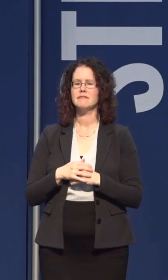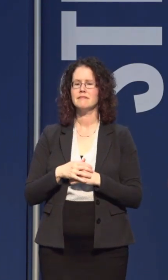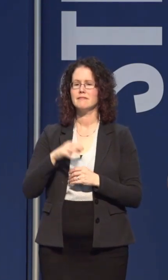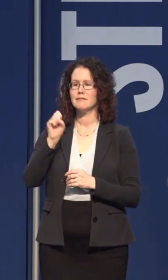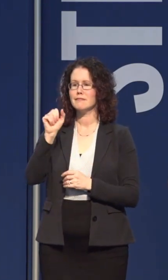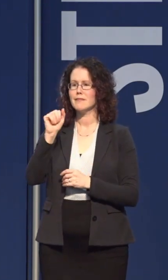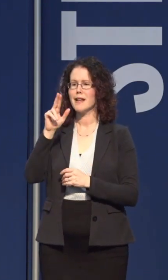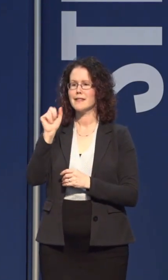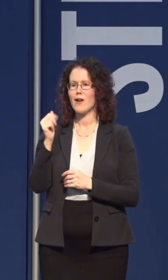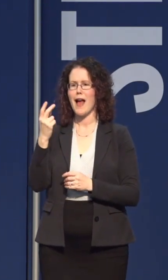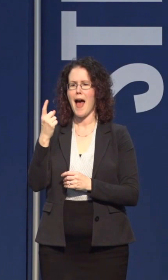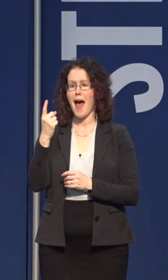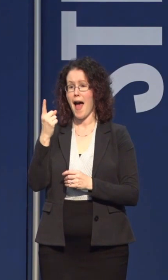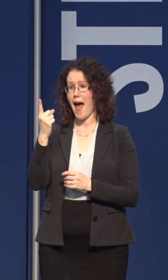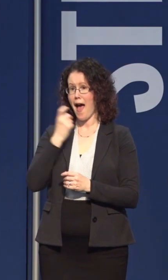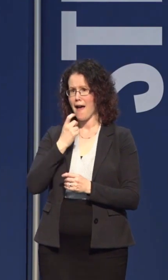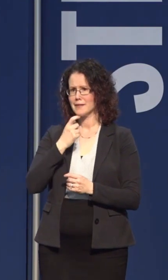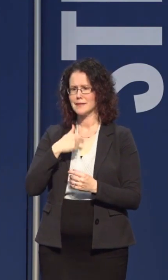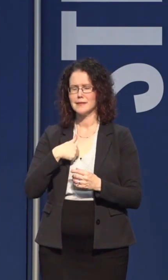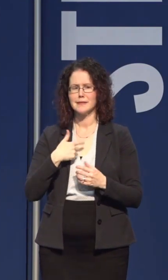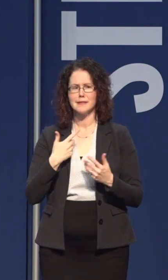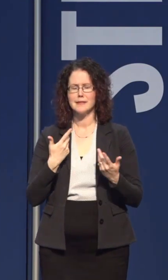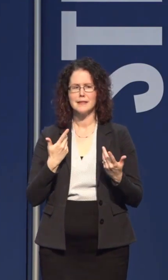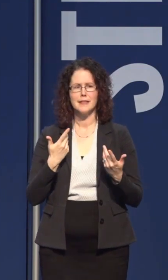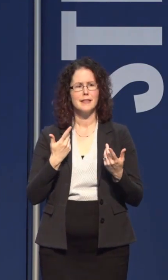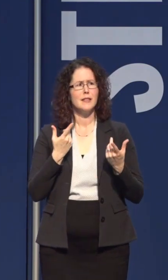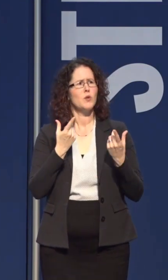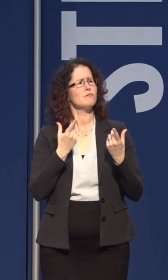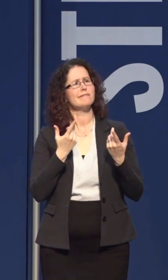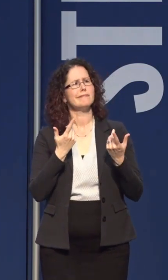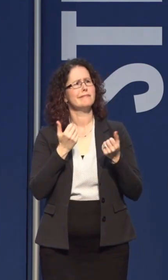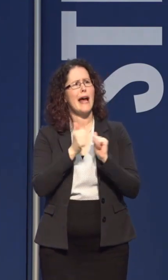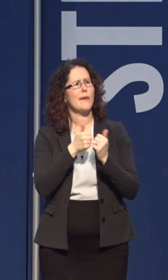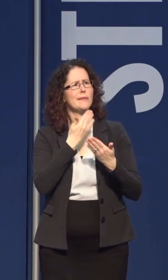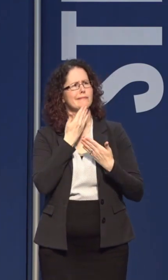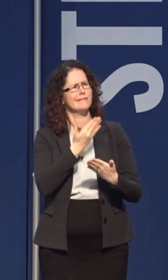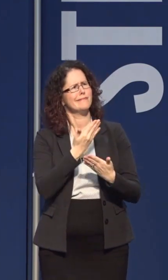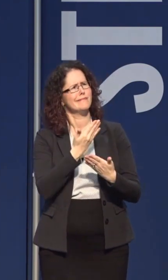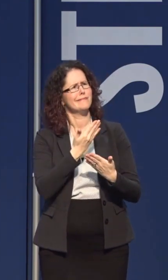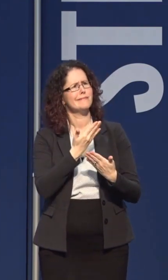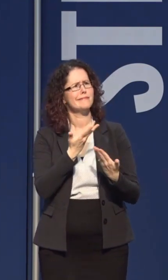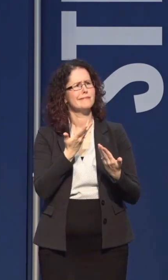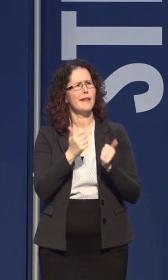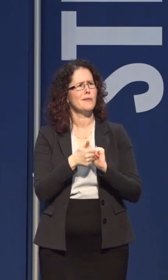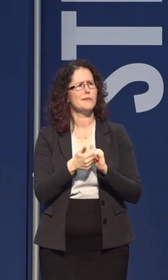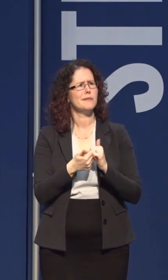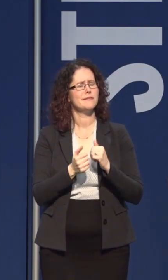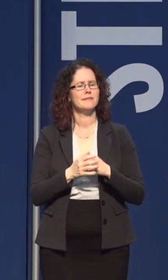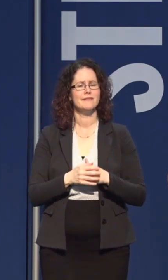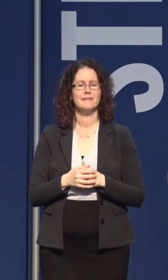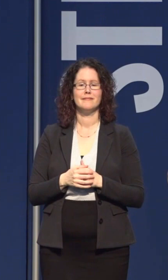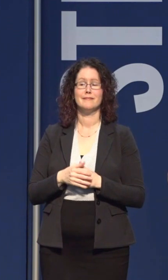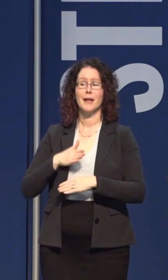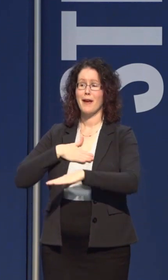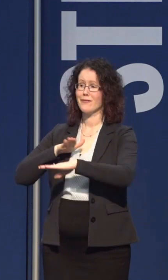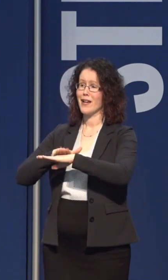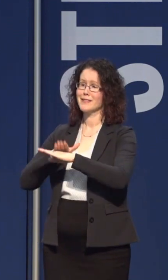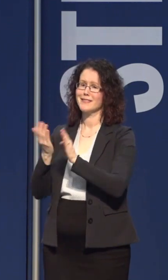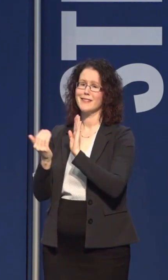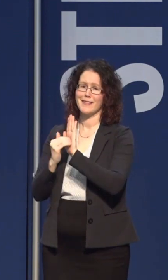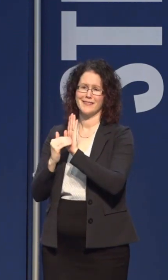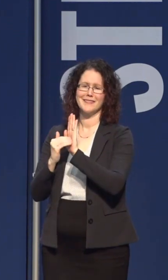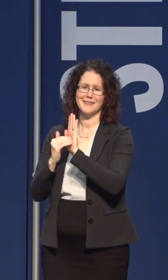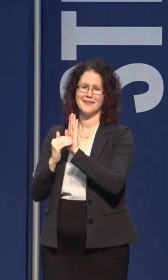woman asked me so many years ago. Sarah asked me, "What could I possibly do to repay you?" And again, my advice to her was